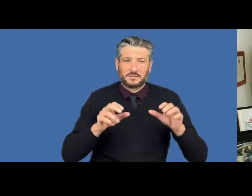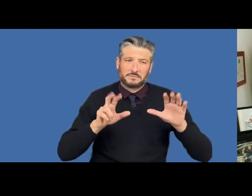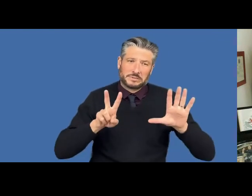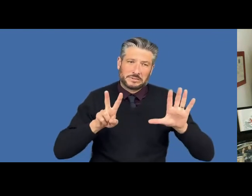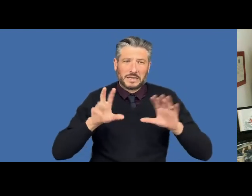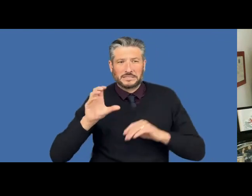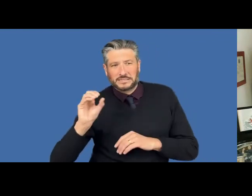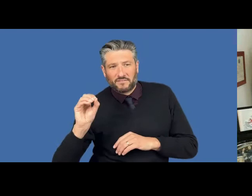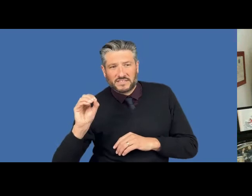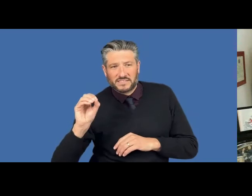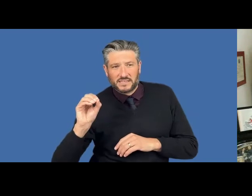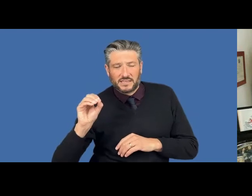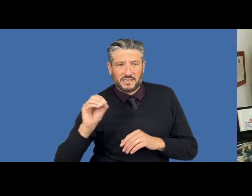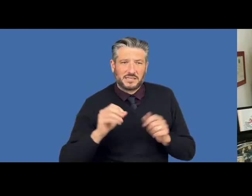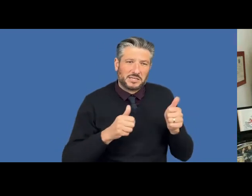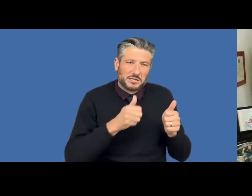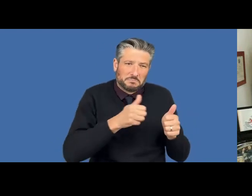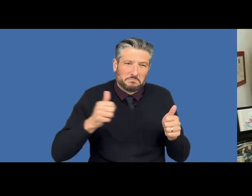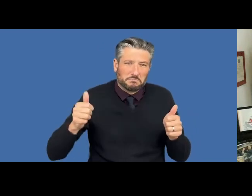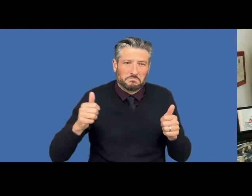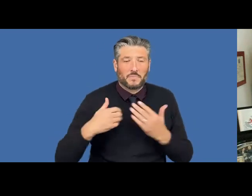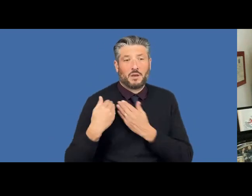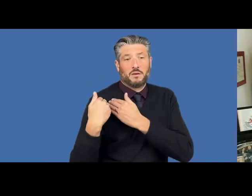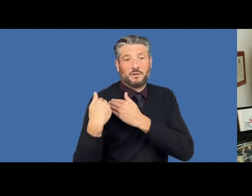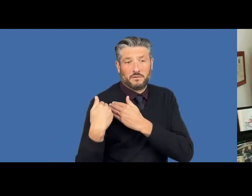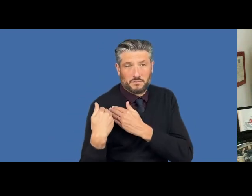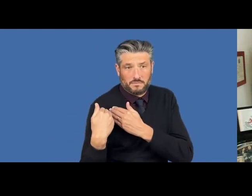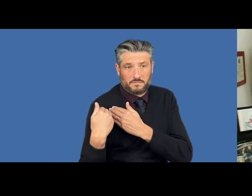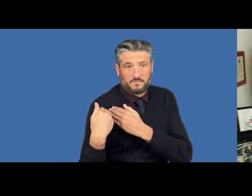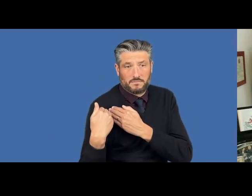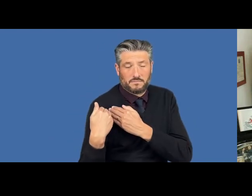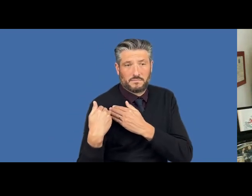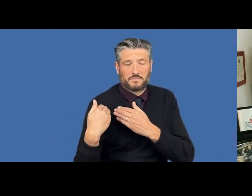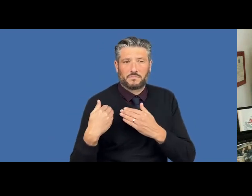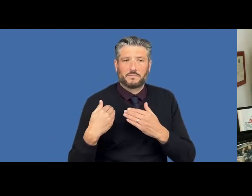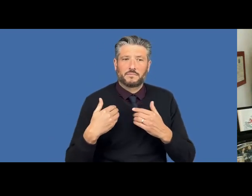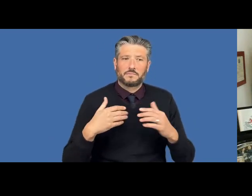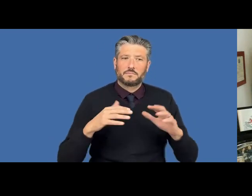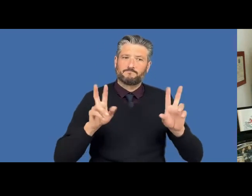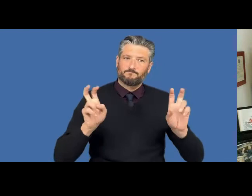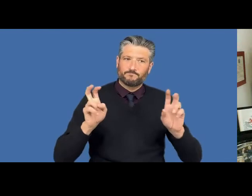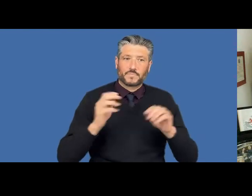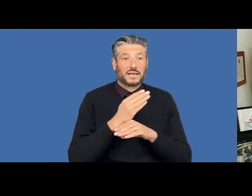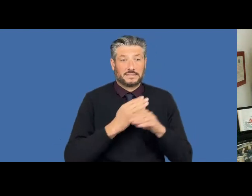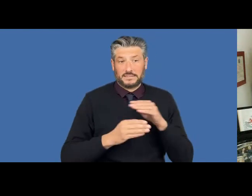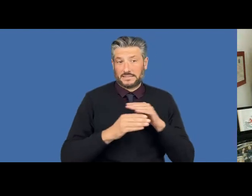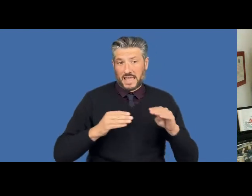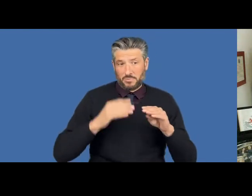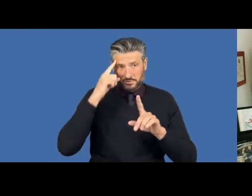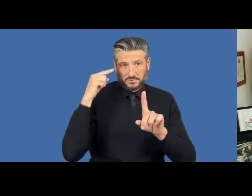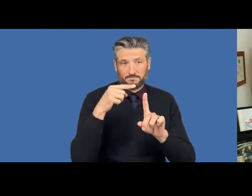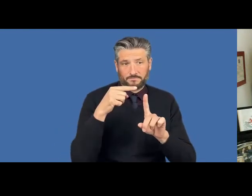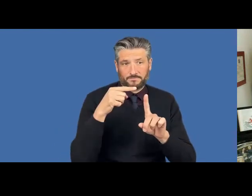accessibility, but it is part of their responsibility to own the topic within their function of the